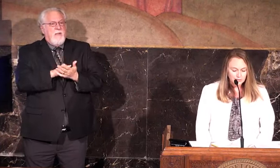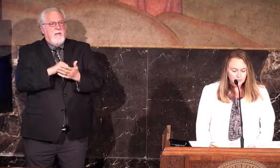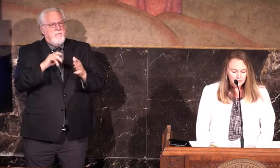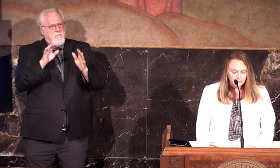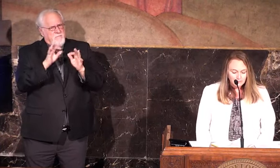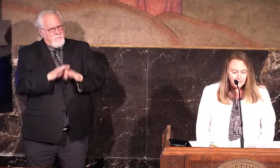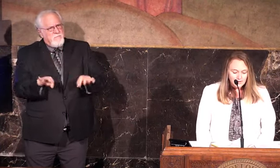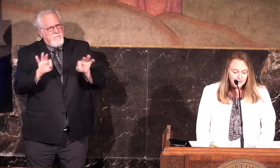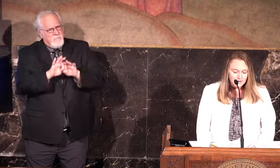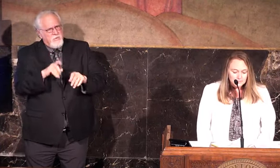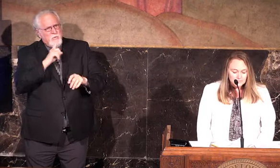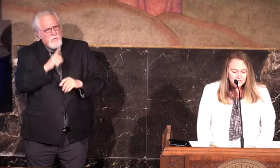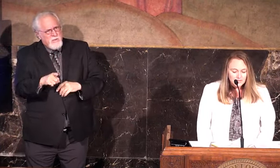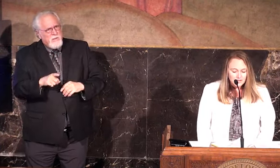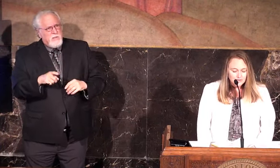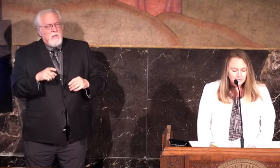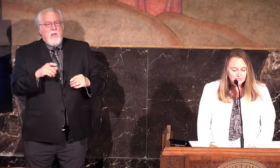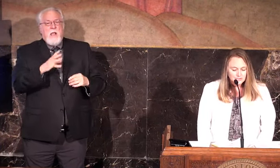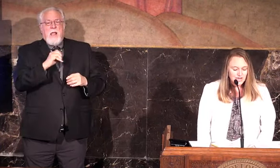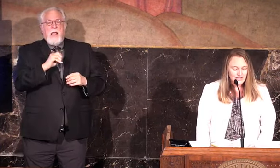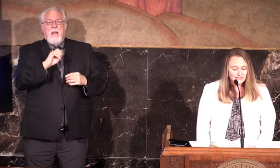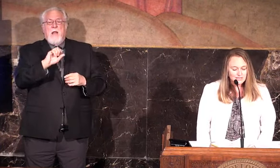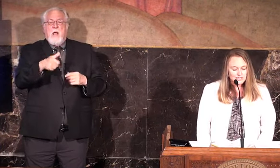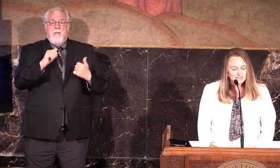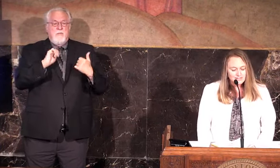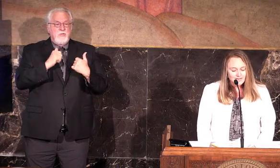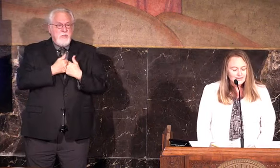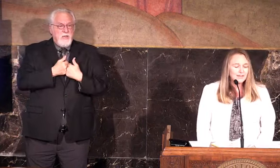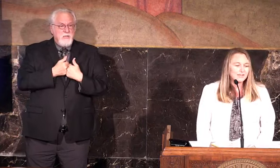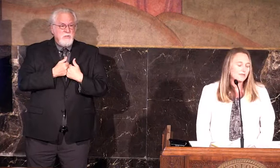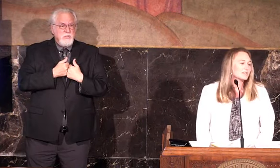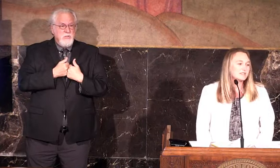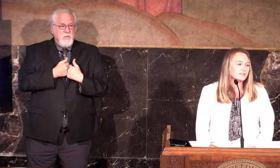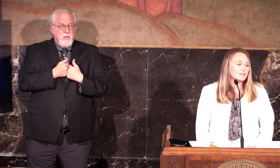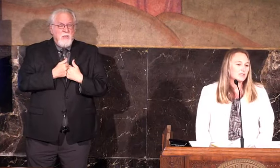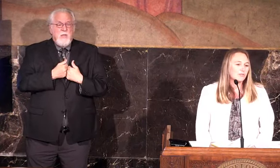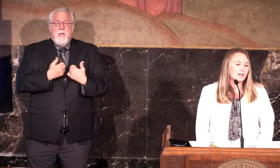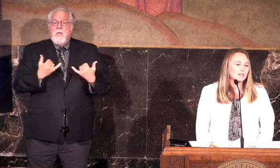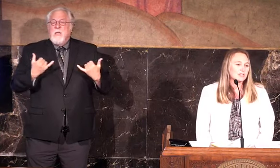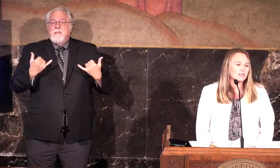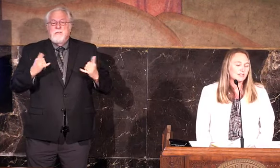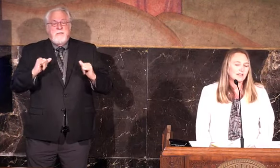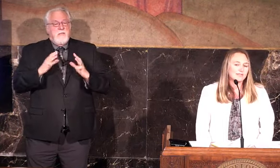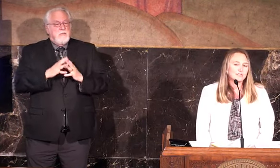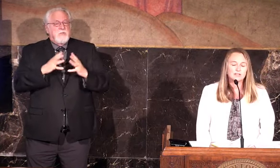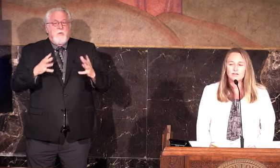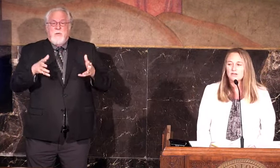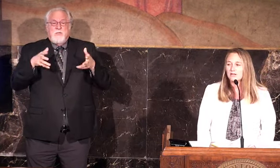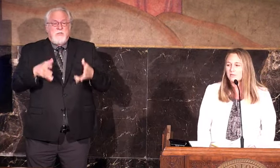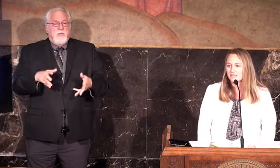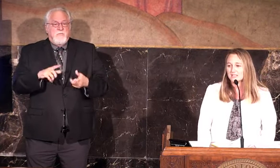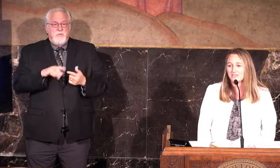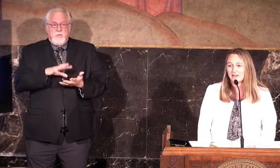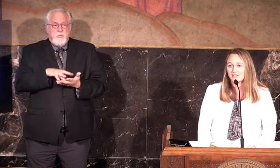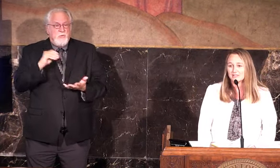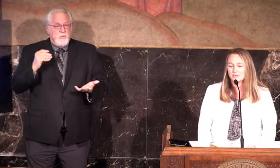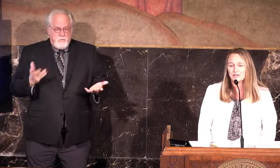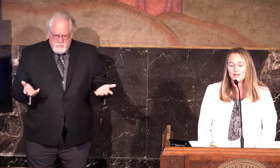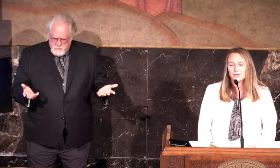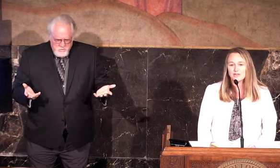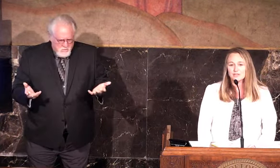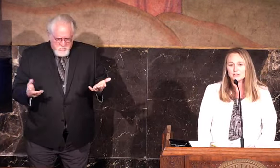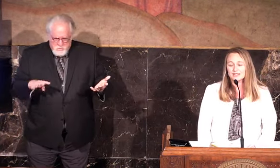very, very real. The other challenge is there's still so much left to learn about this